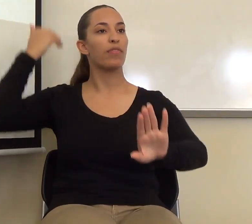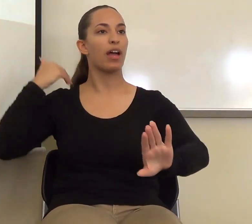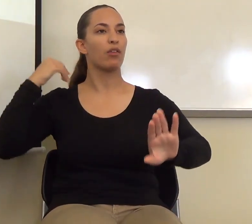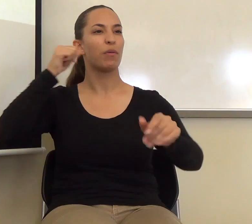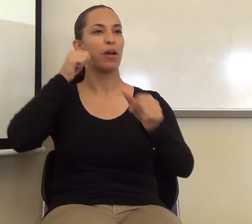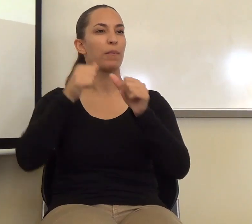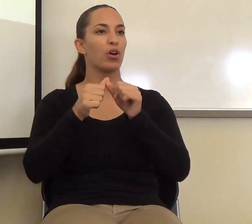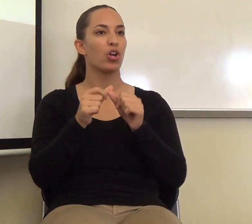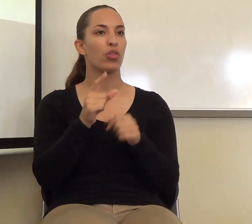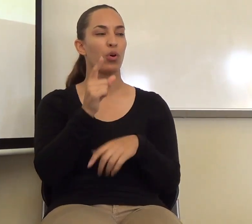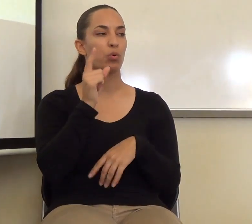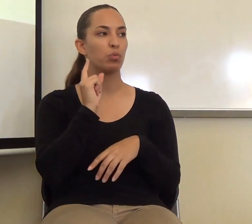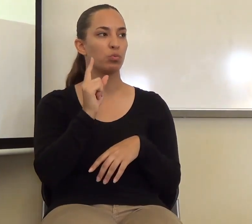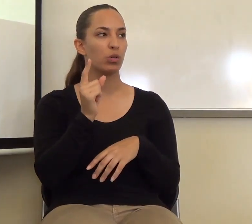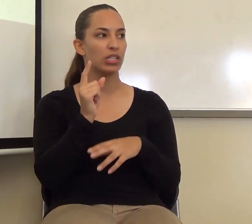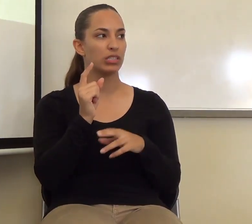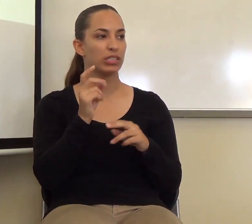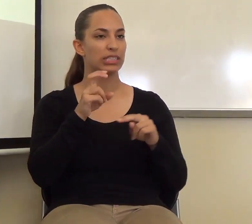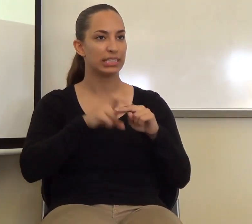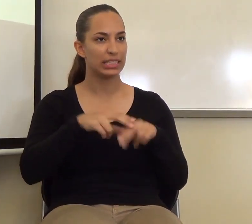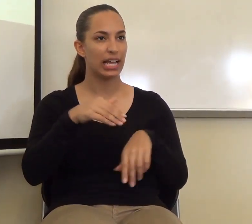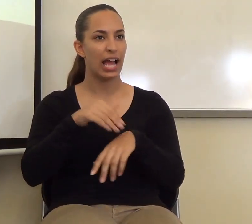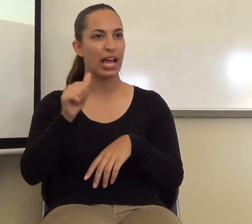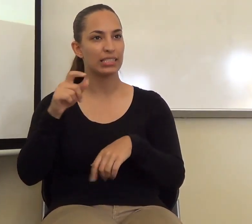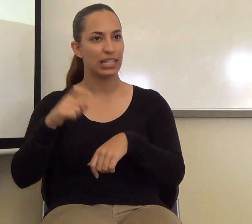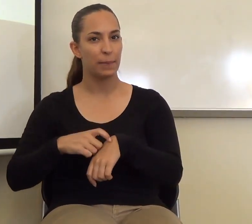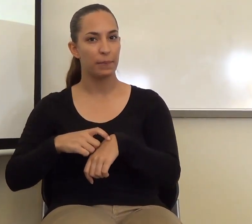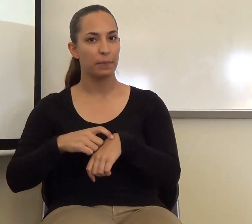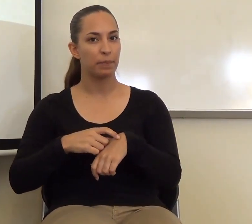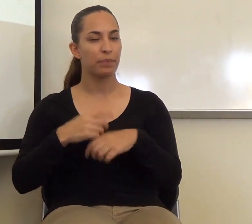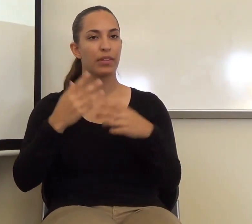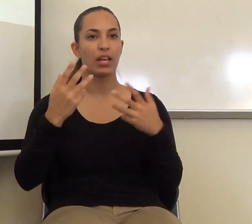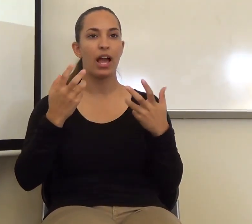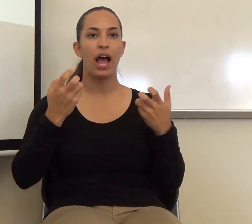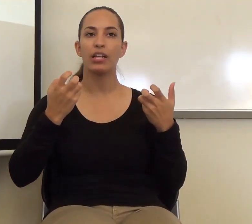at a time? I don't want you to lose sight of